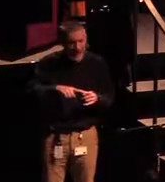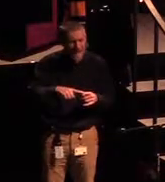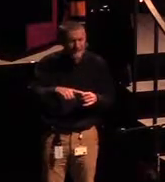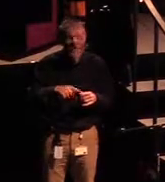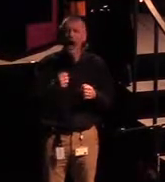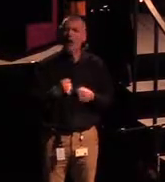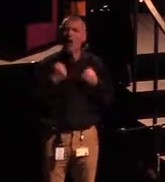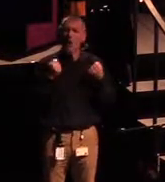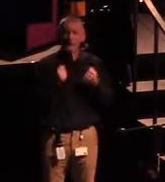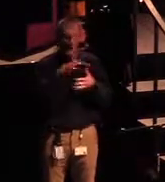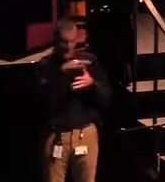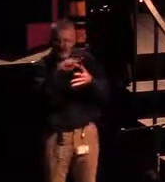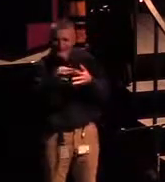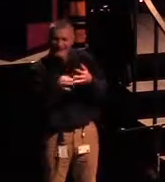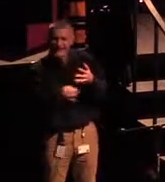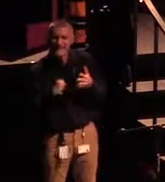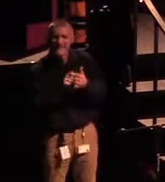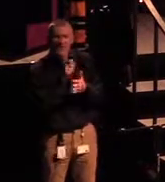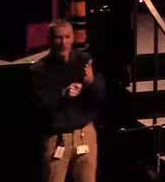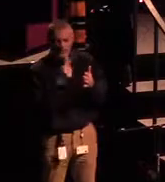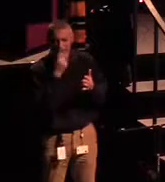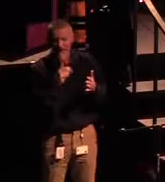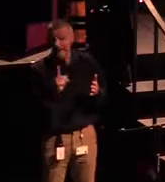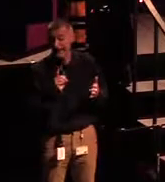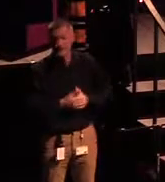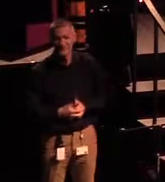indicative vote. I'd be very, very happy about that.